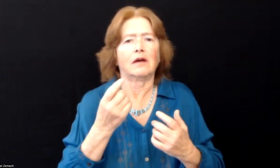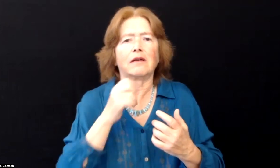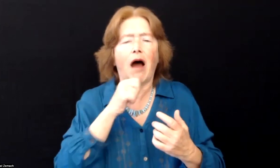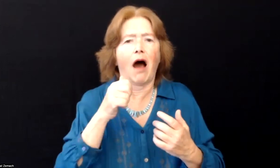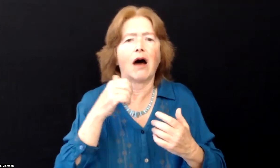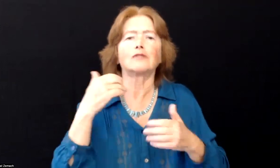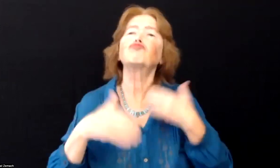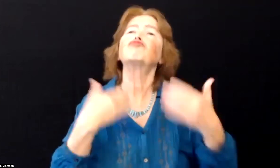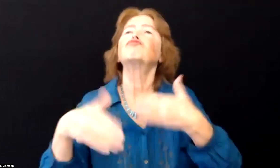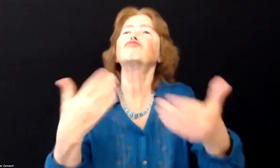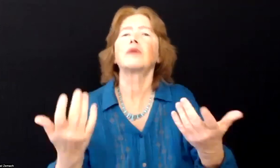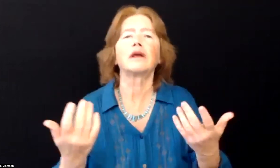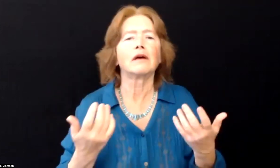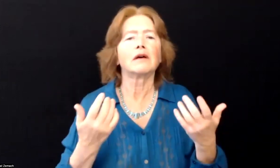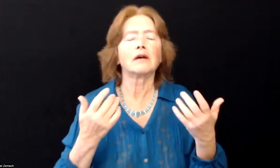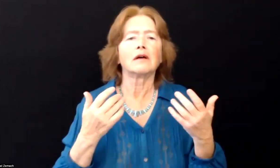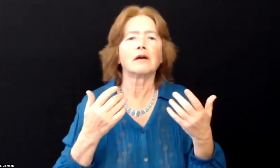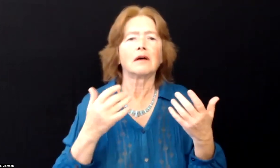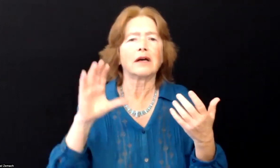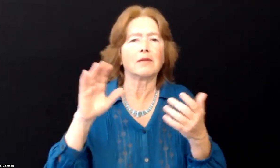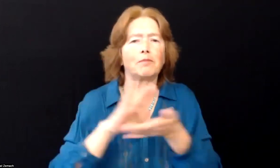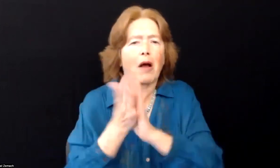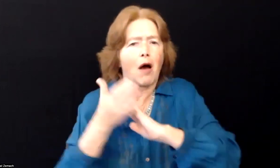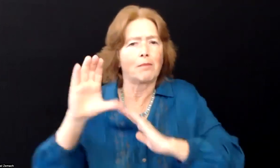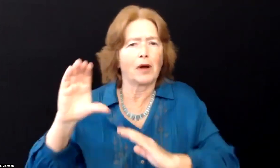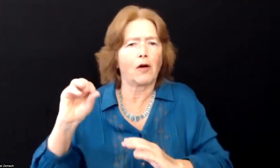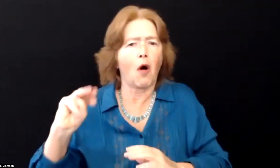and not just be in their bubble and become